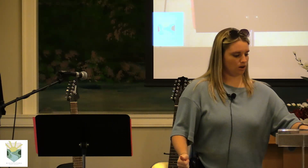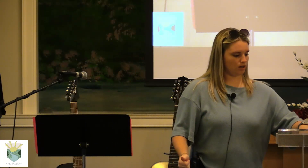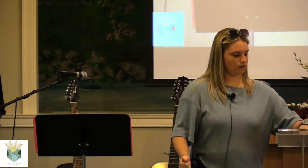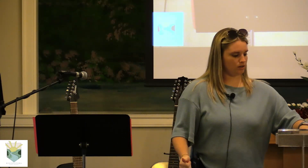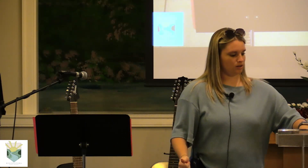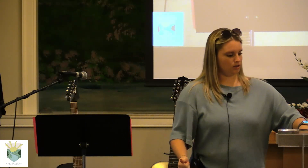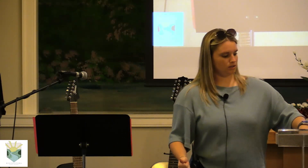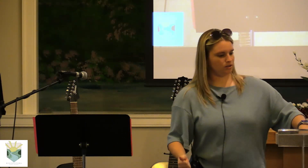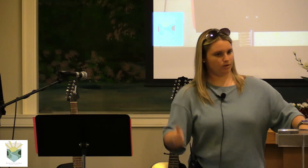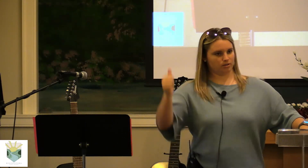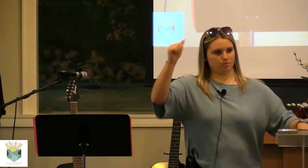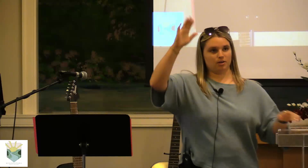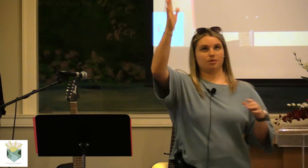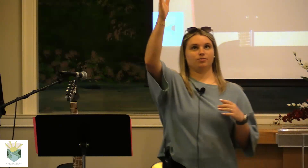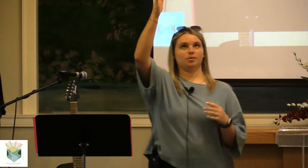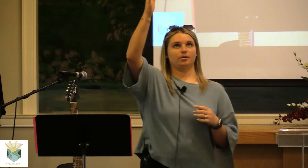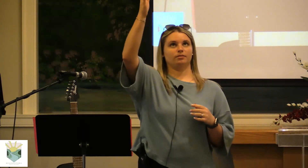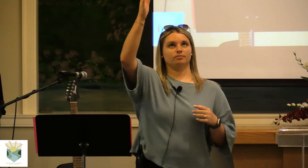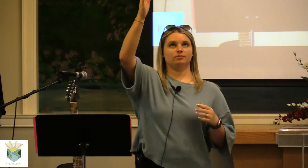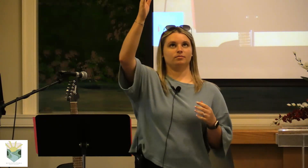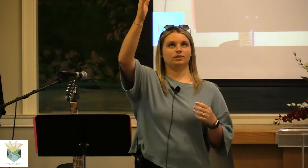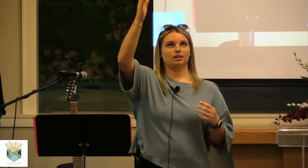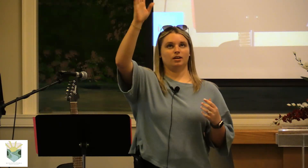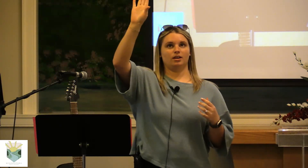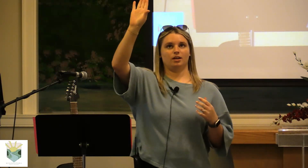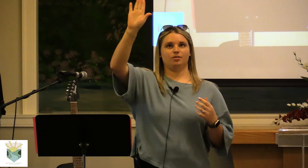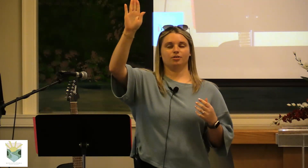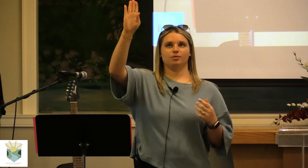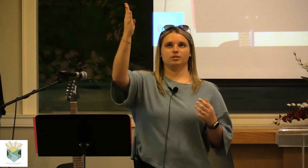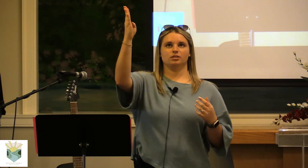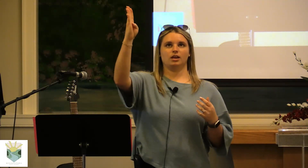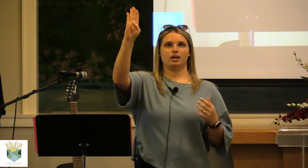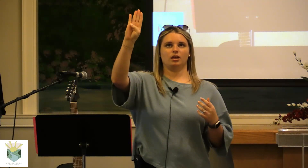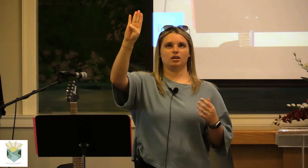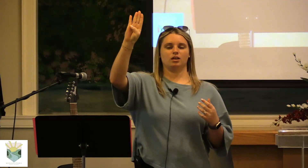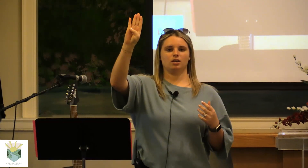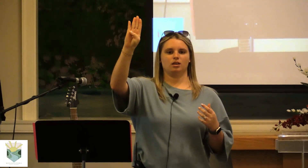God is going to be coming from up here. And you're going to take,